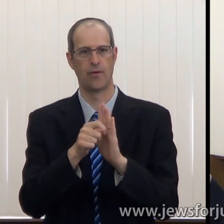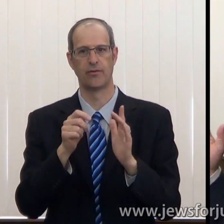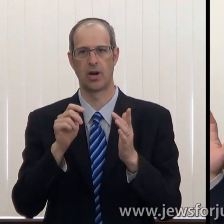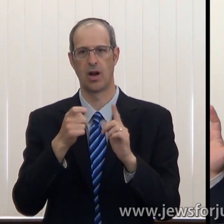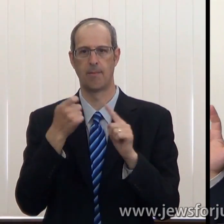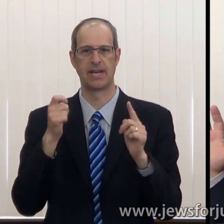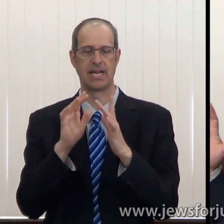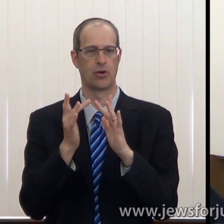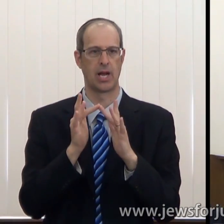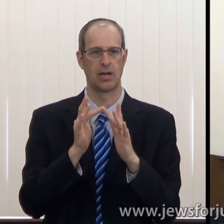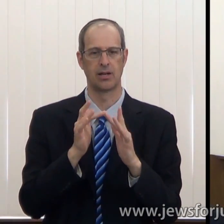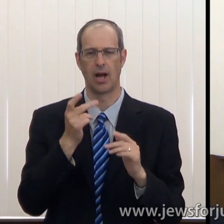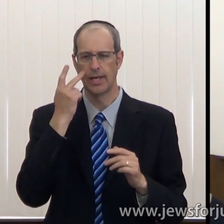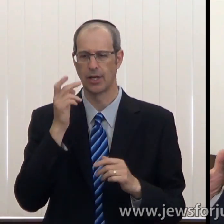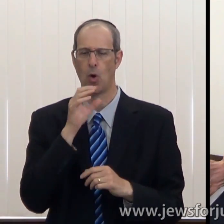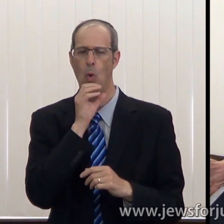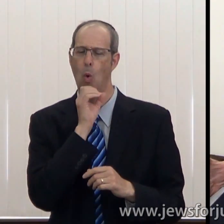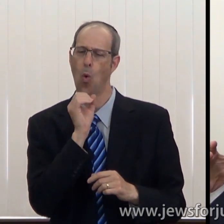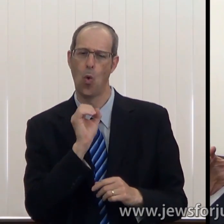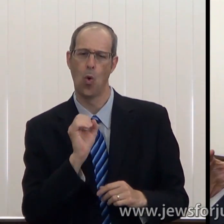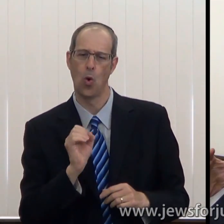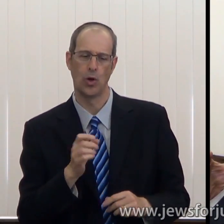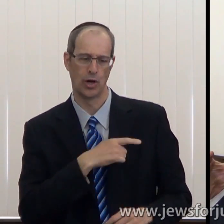old Chinese